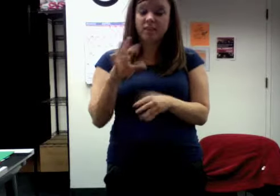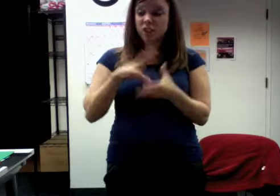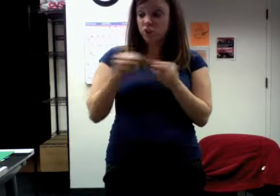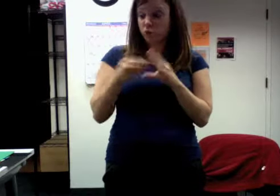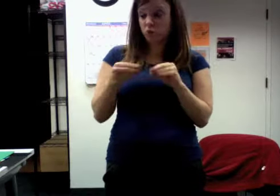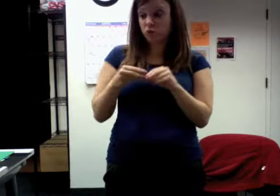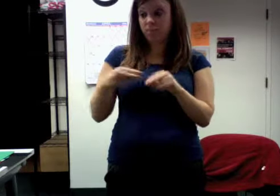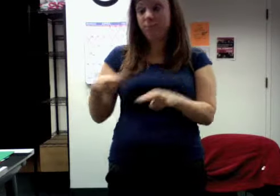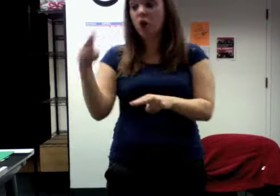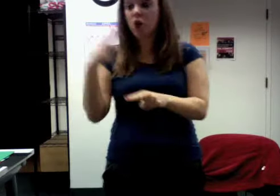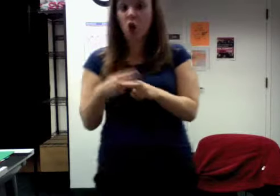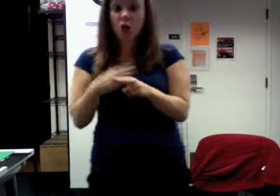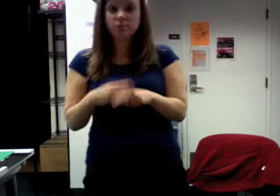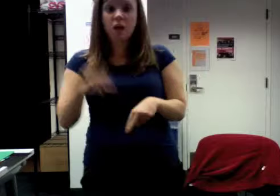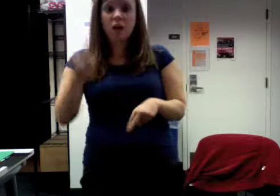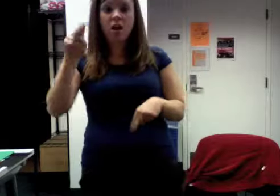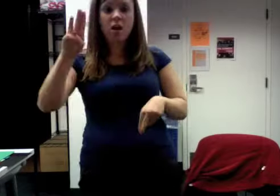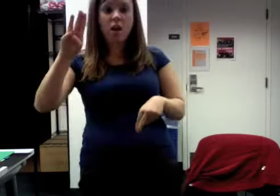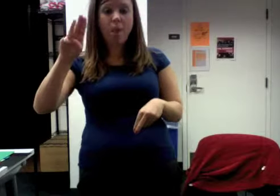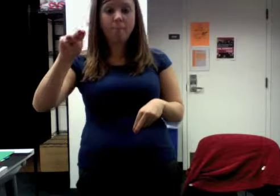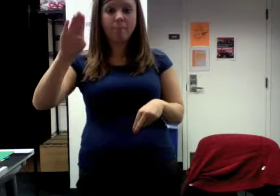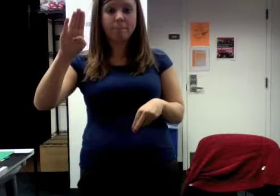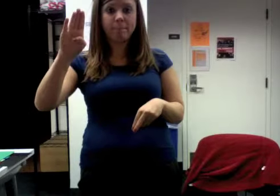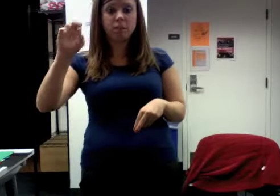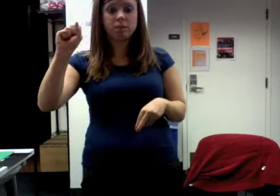Numbskull. Can you read my handwriting? That's a U when I put that.